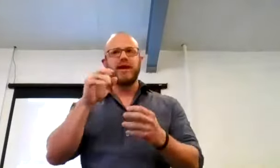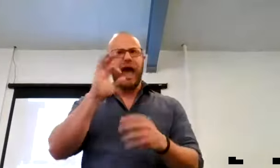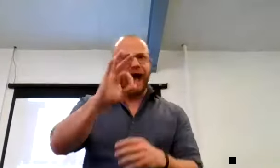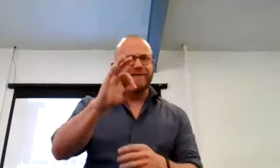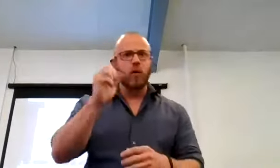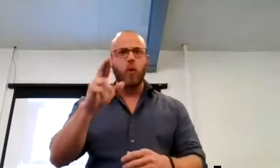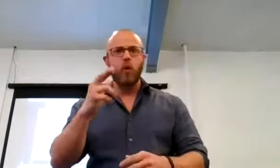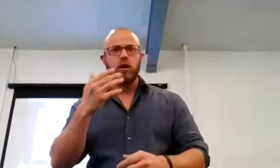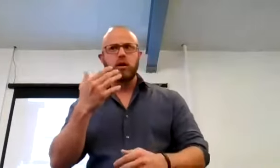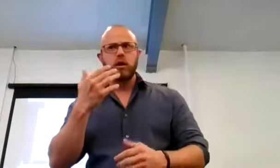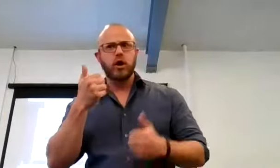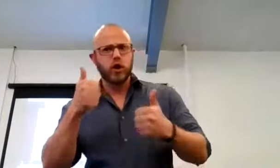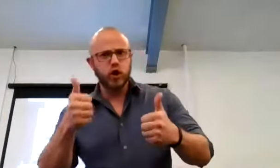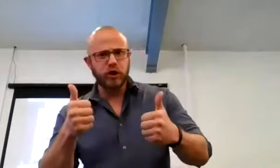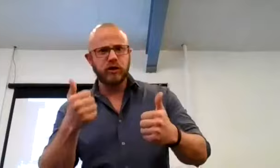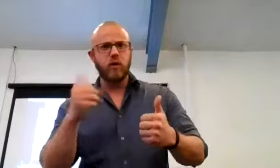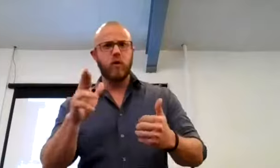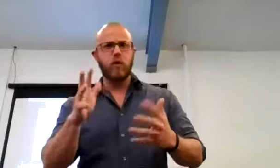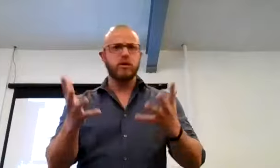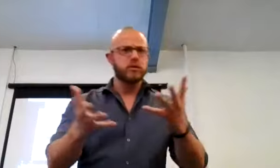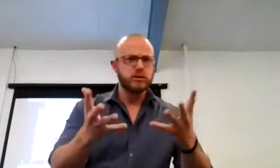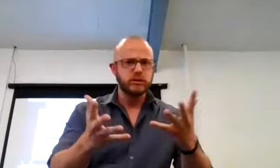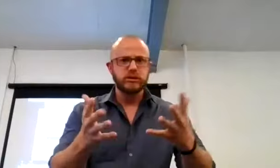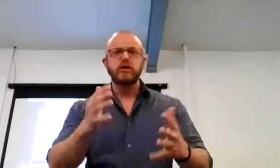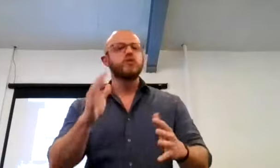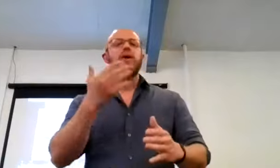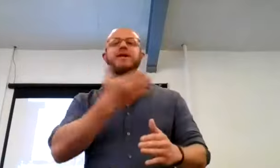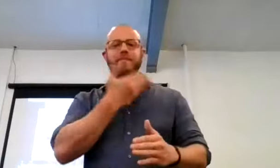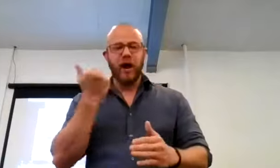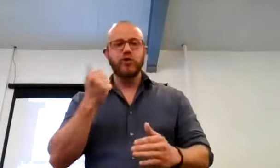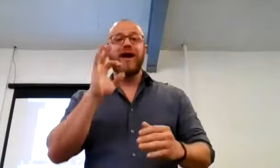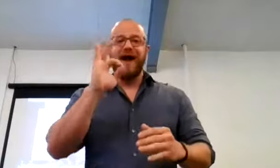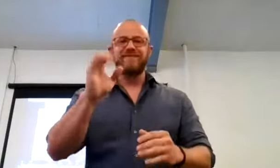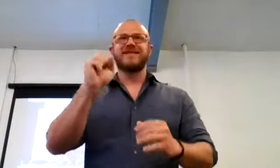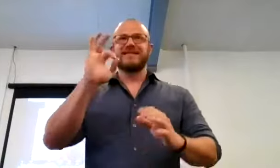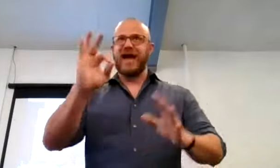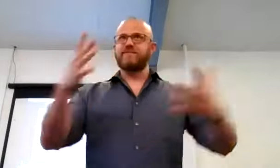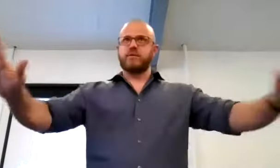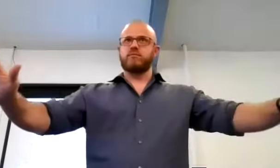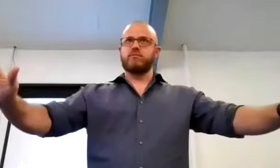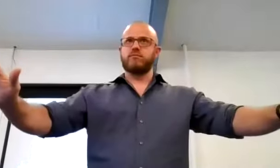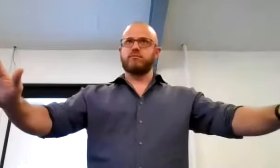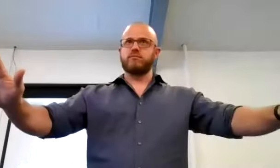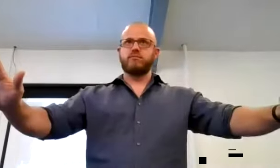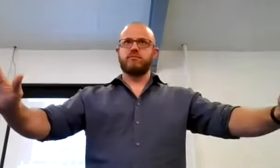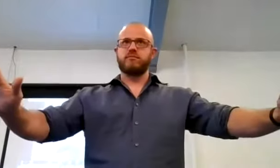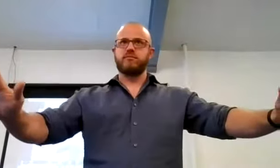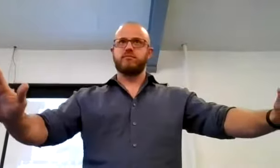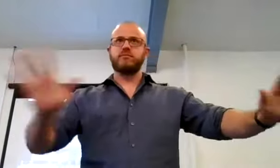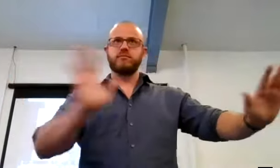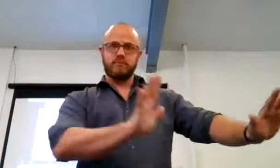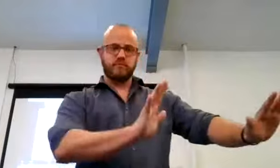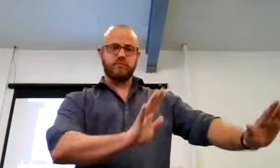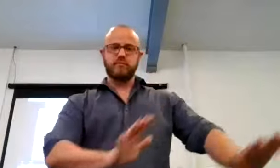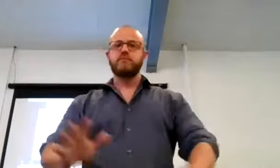get confused, like F, or is it good, or is it, what is it? So it's just better just to say, keep F as F, that's just